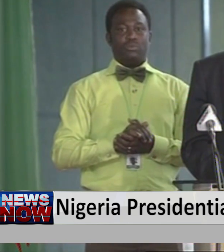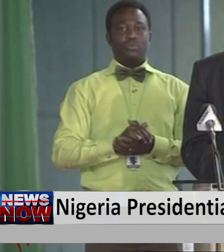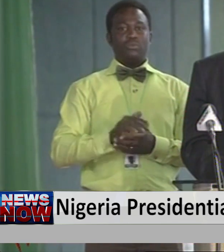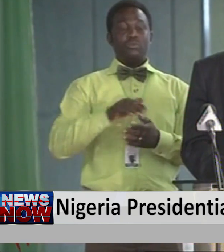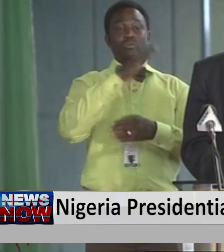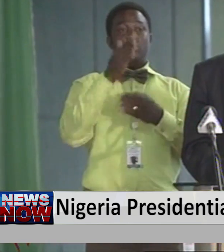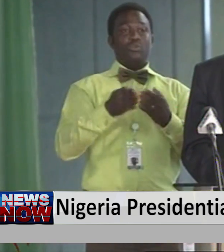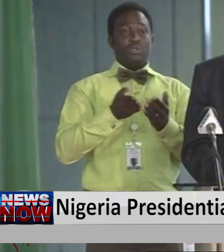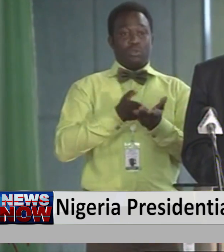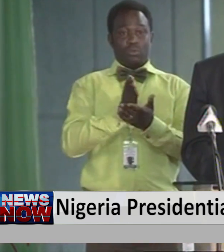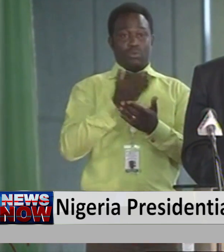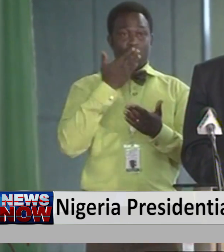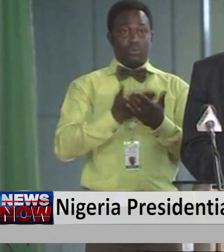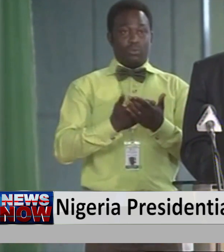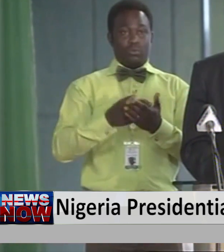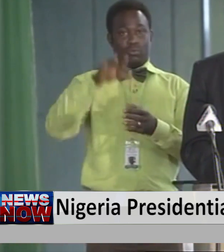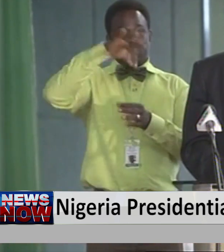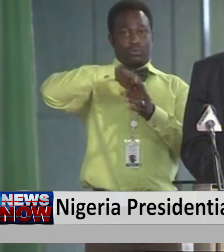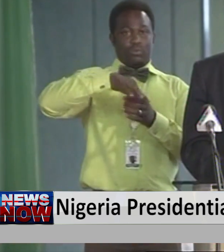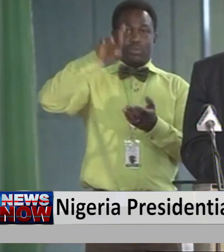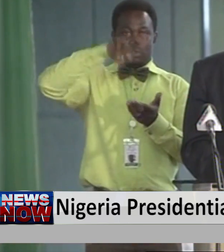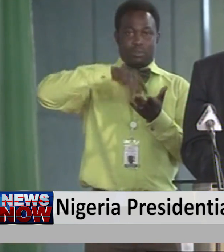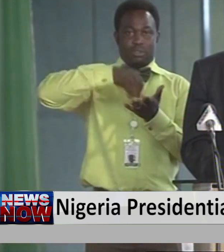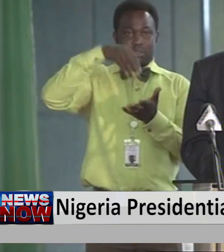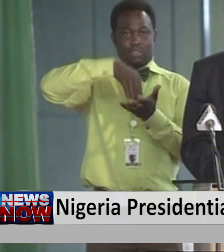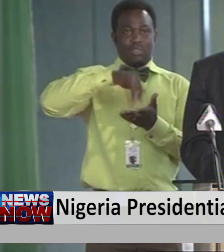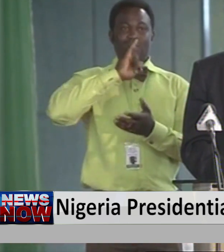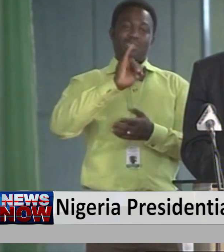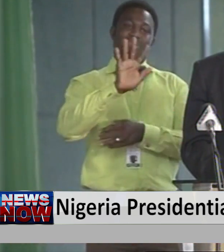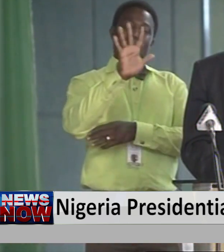Total valid votes, I repeat,